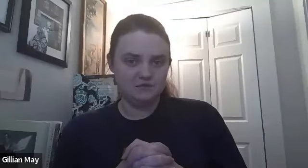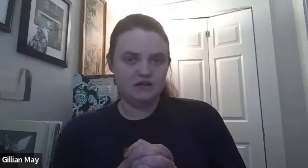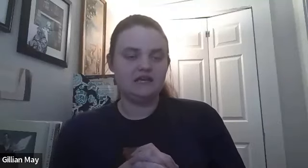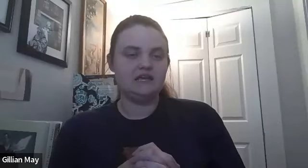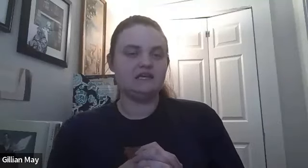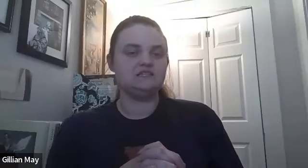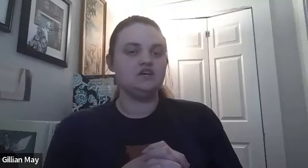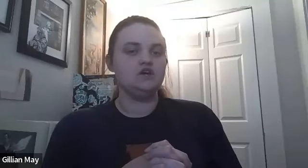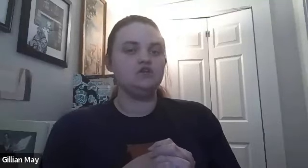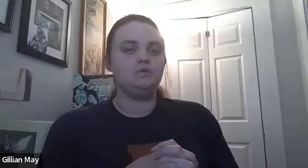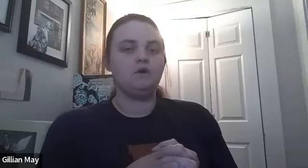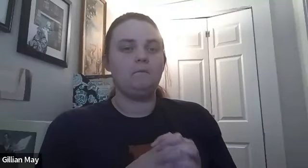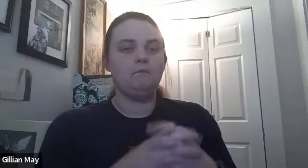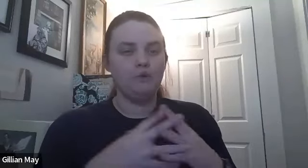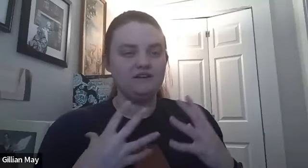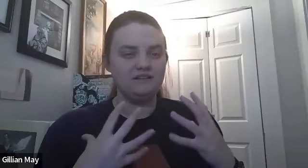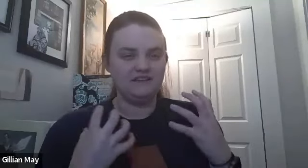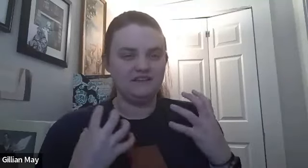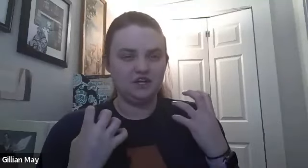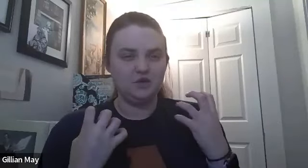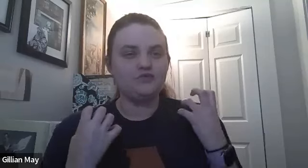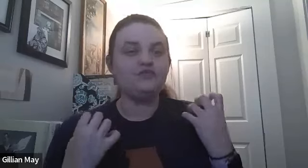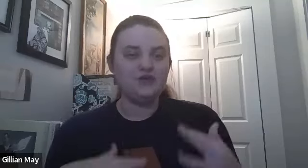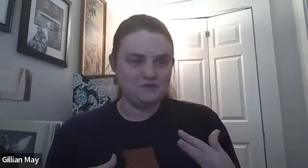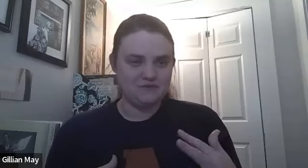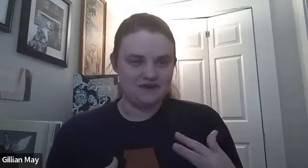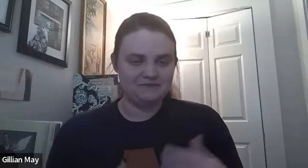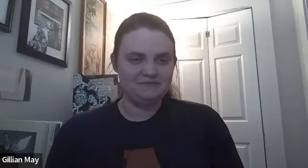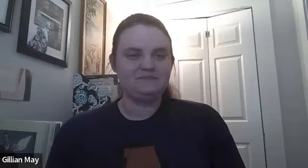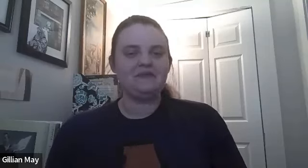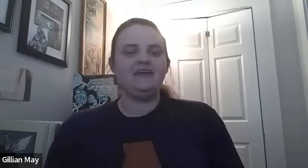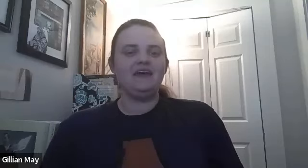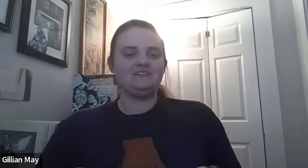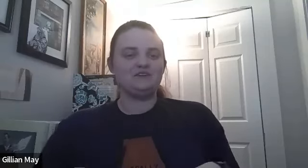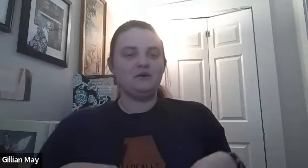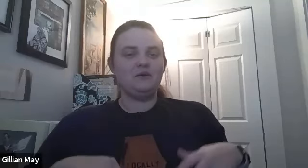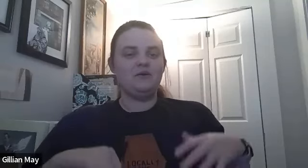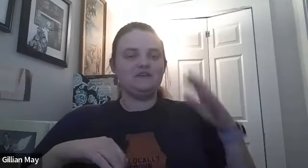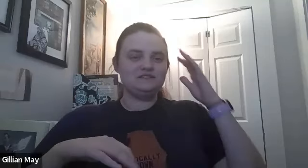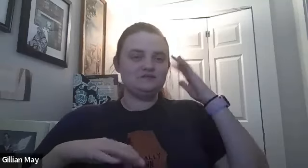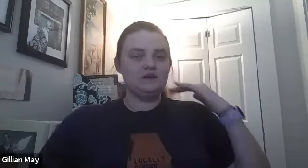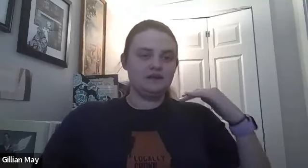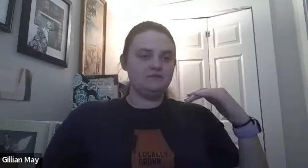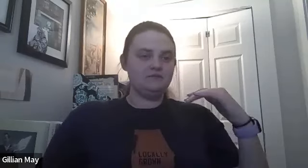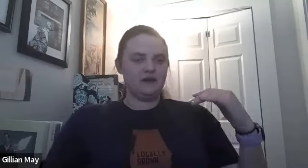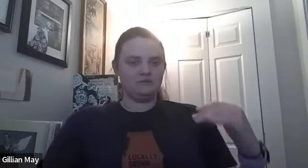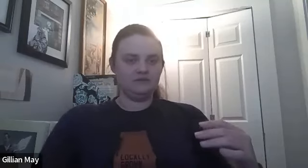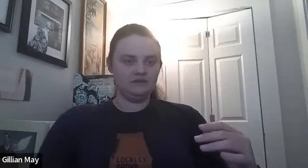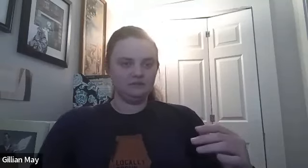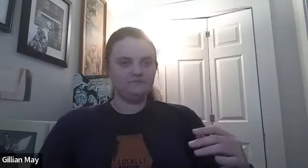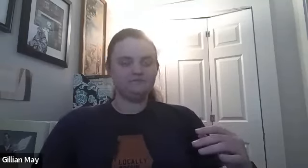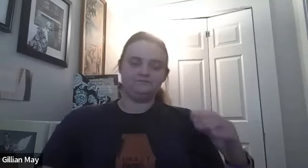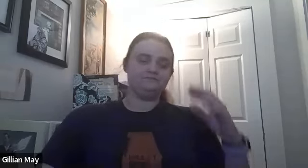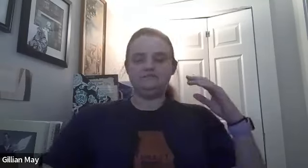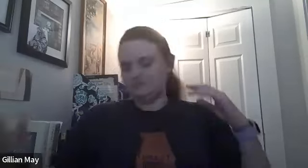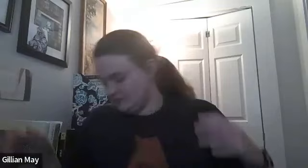one is you are boiling, like you're fuming. And so this one, let me back up a little.